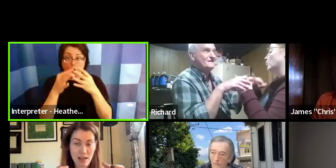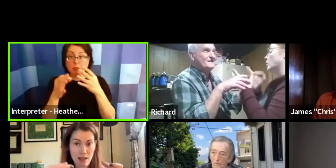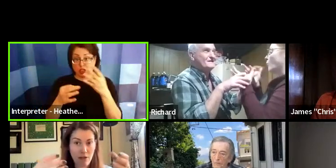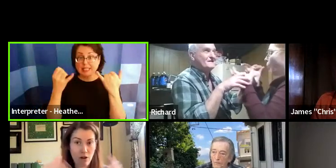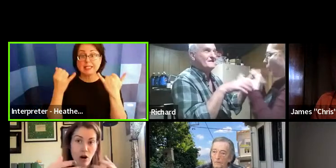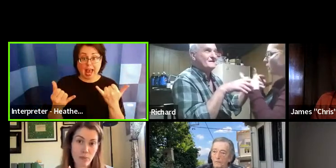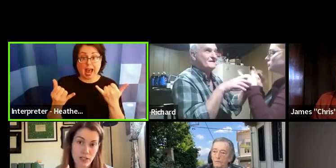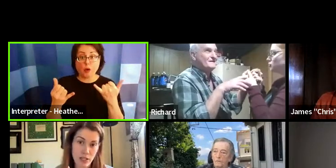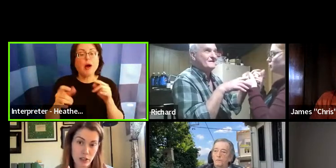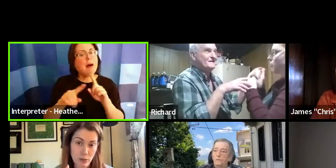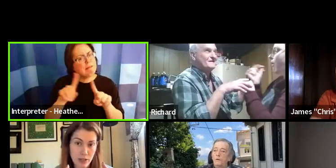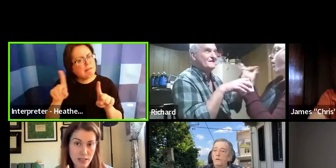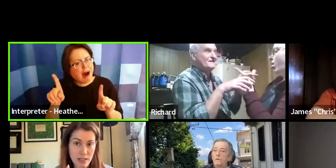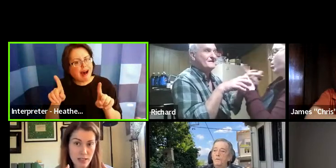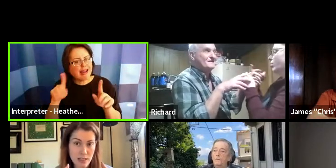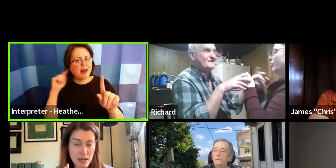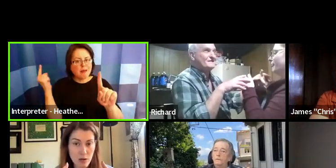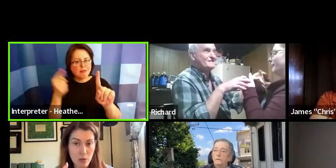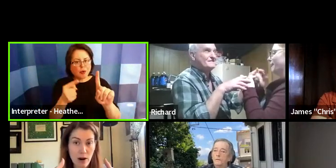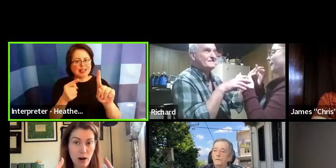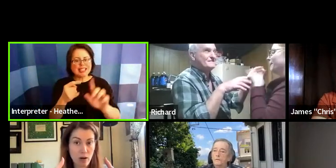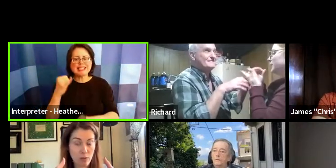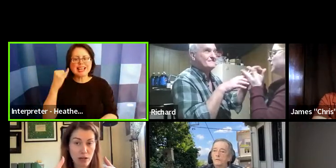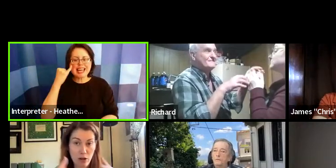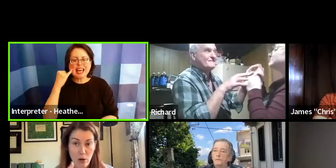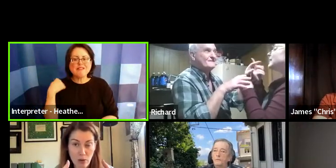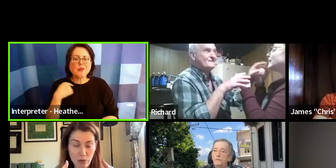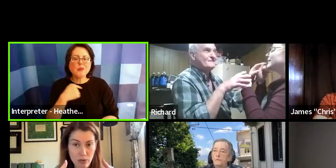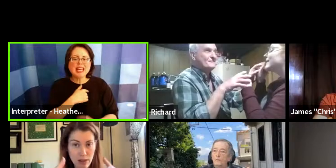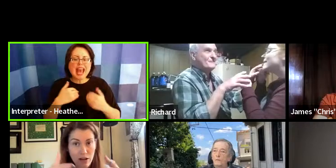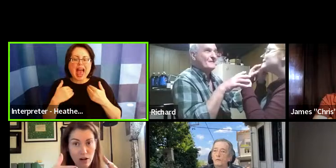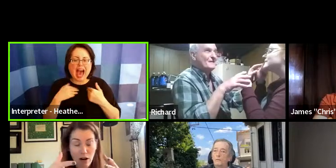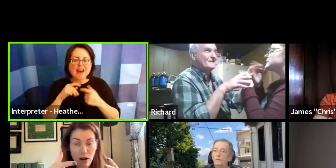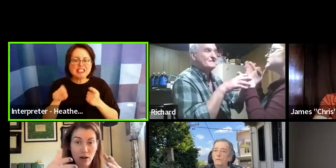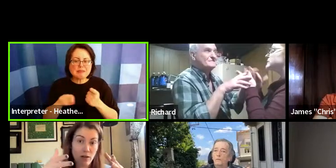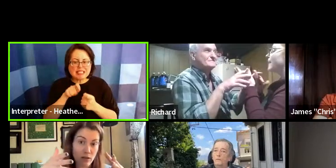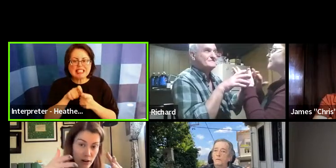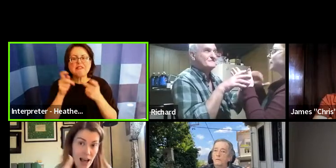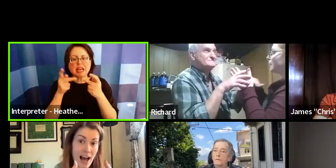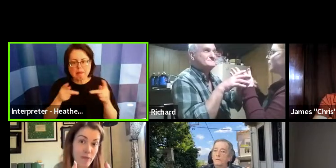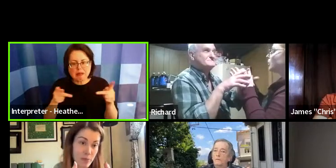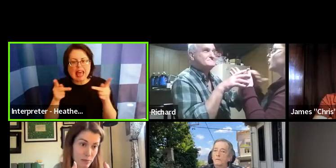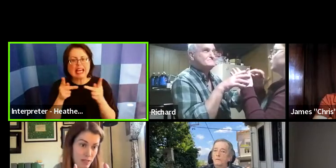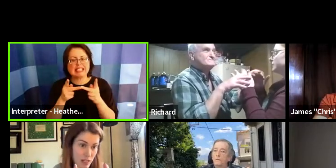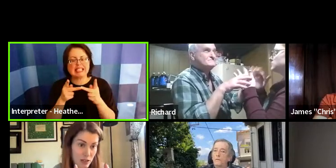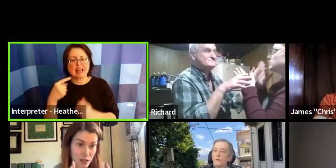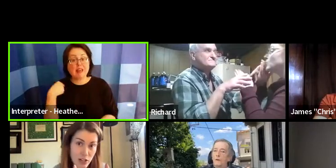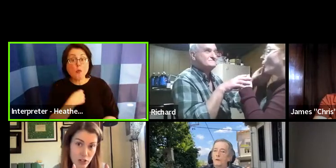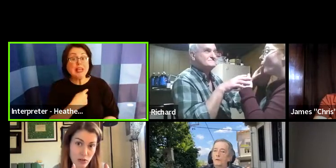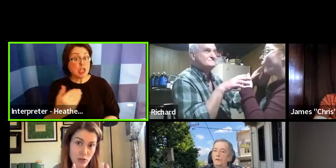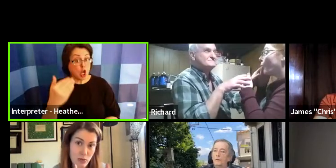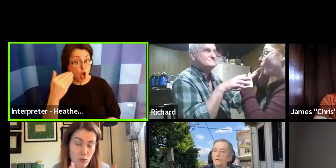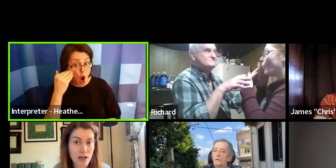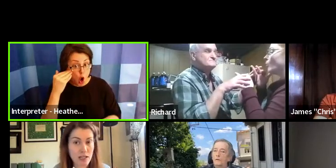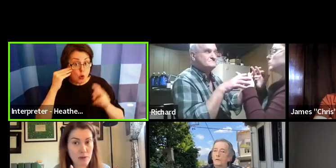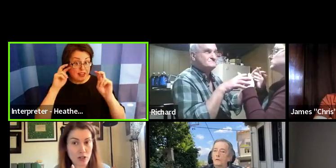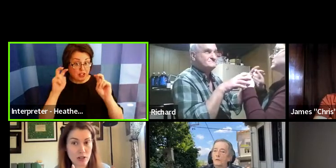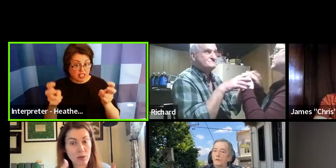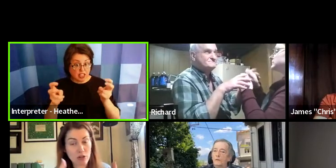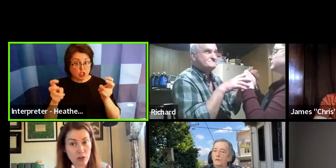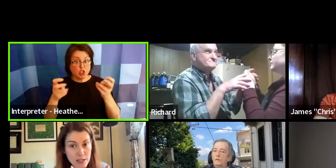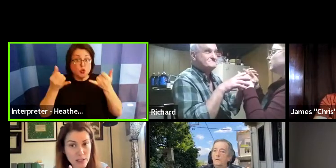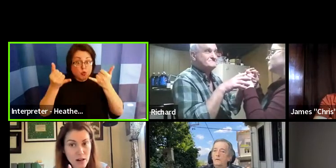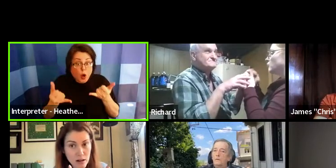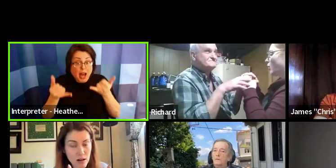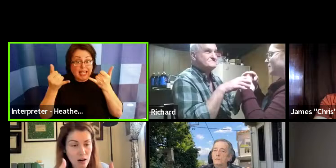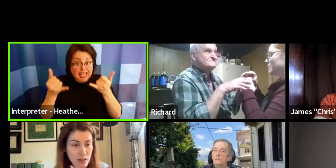saying that if there are particular places where we know that there are there have been particular issues, we want to make sure